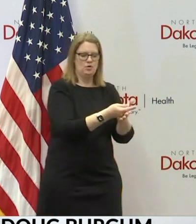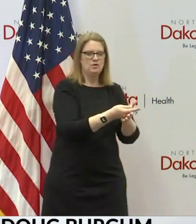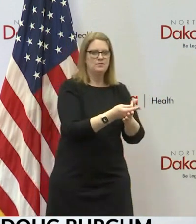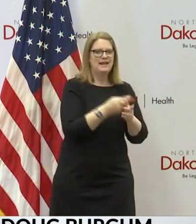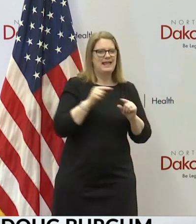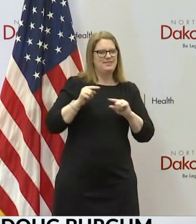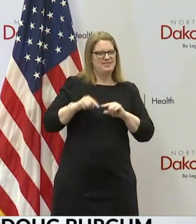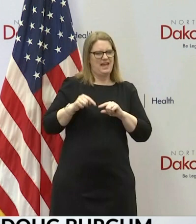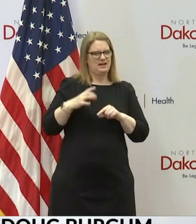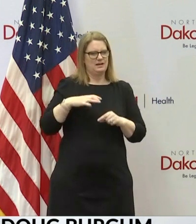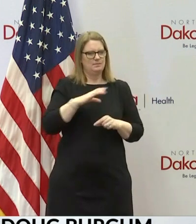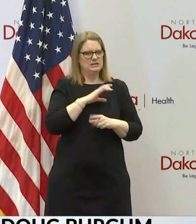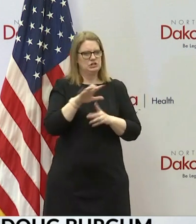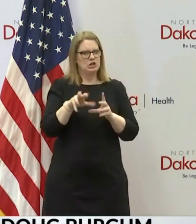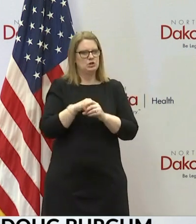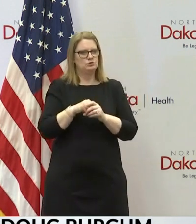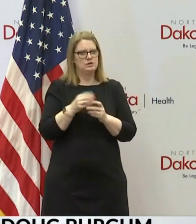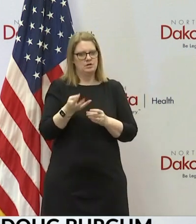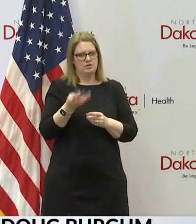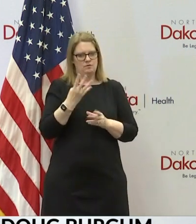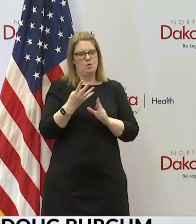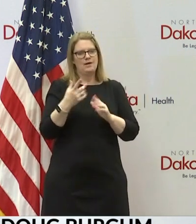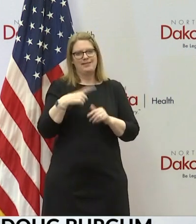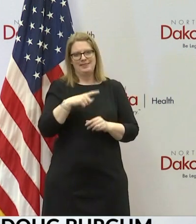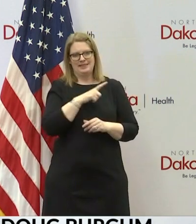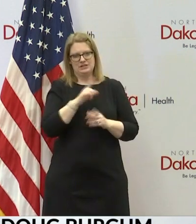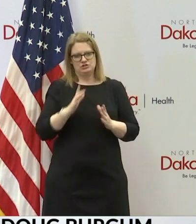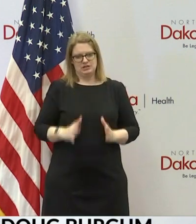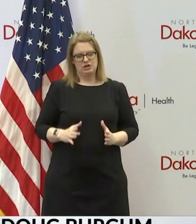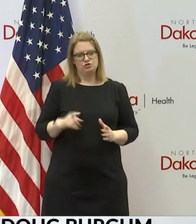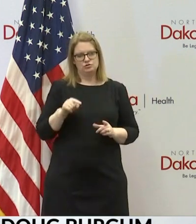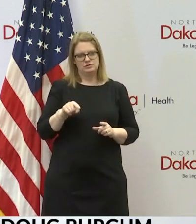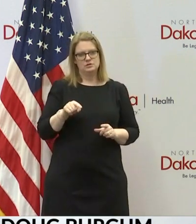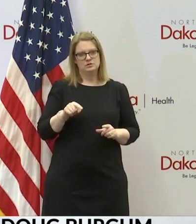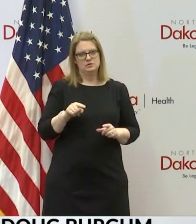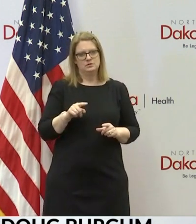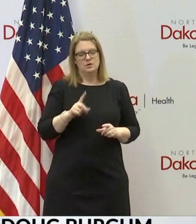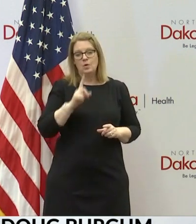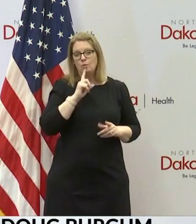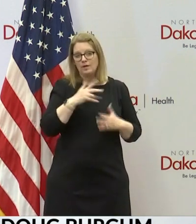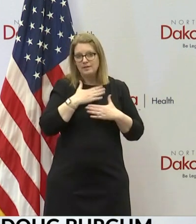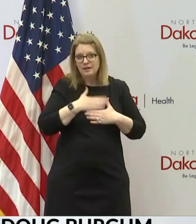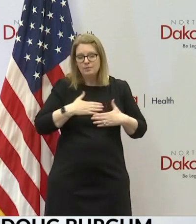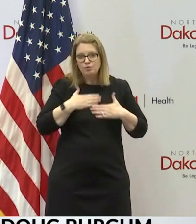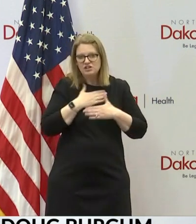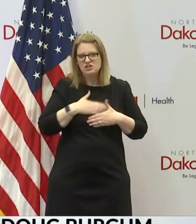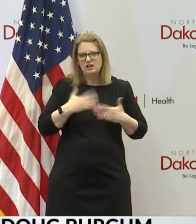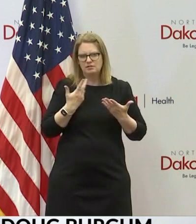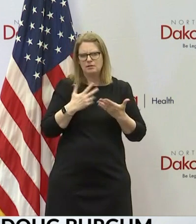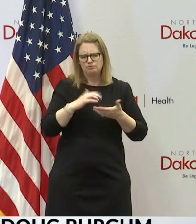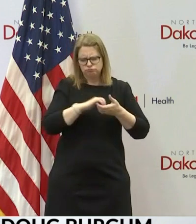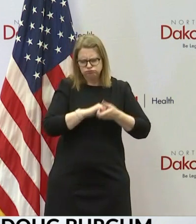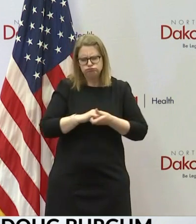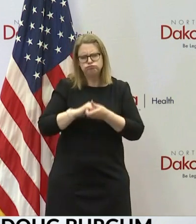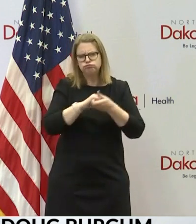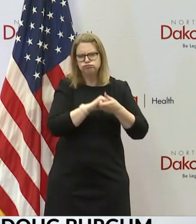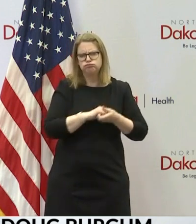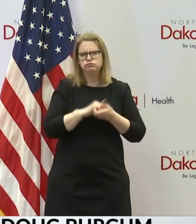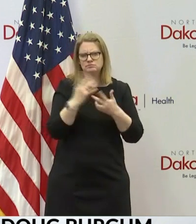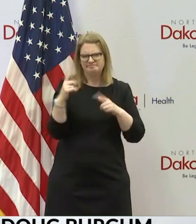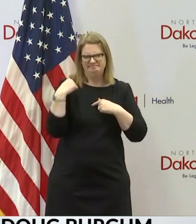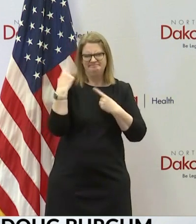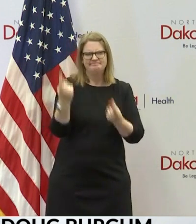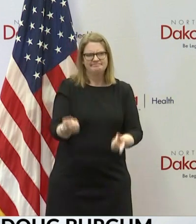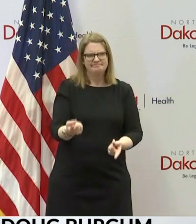includes 4 legislators on that group. So again, we really appreciate the collaboration we've had throughout